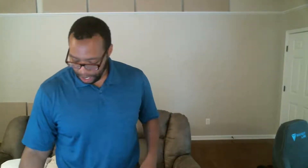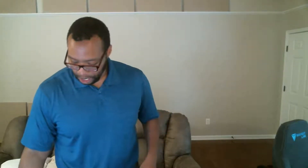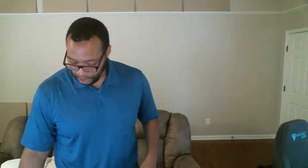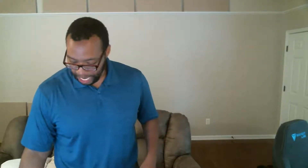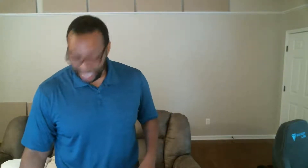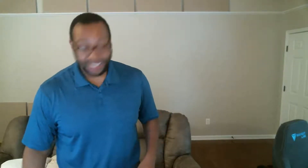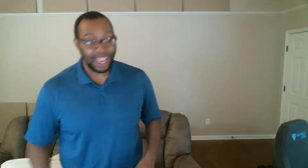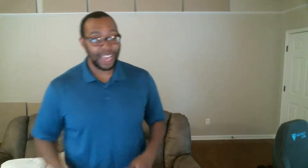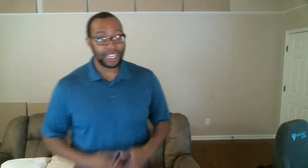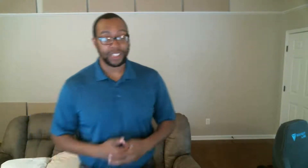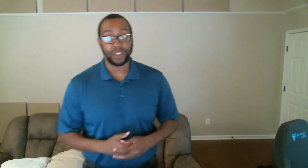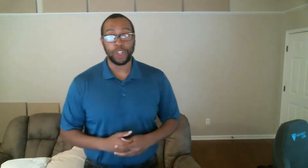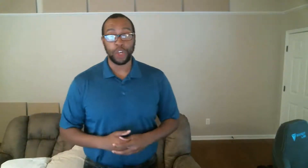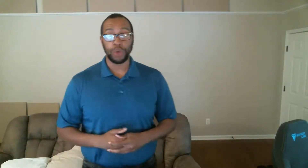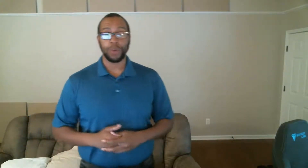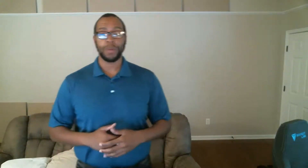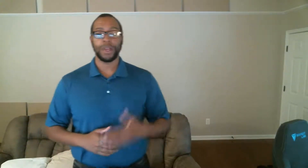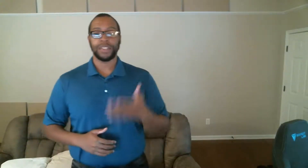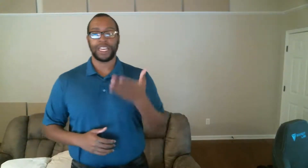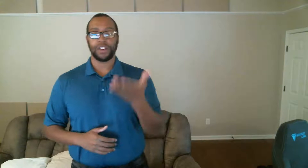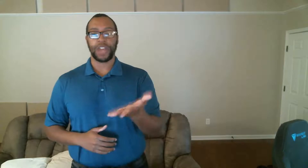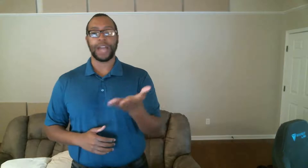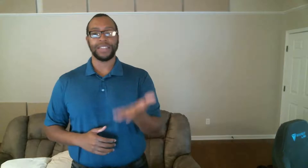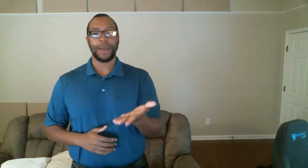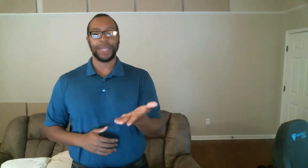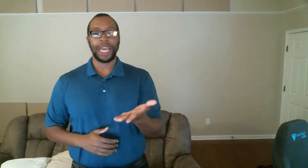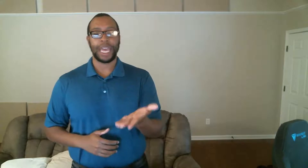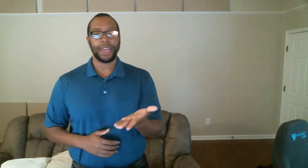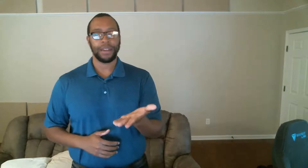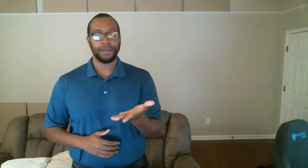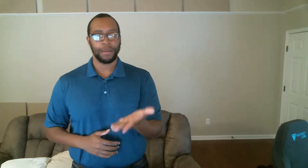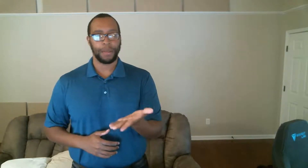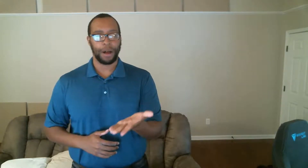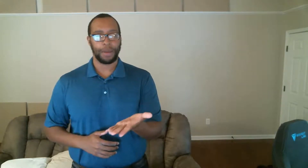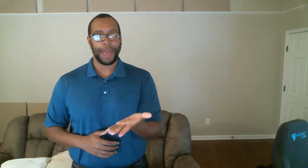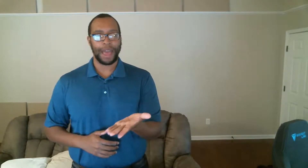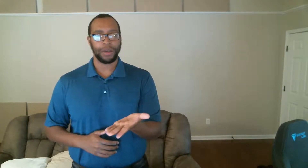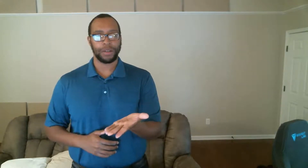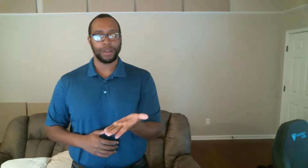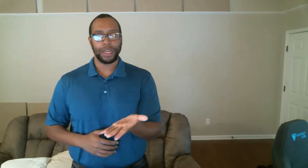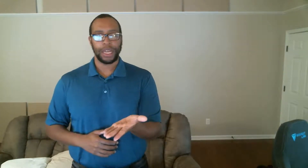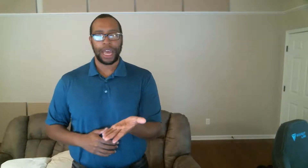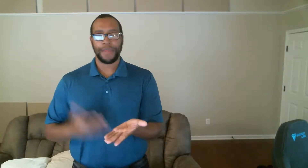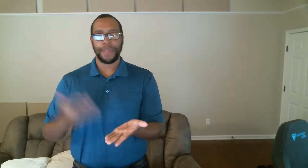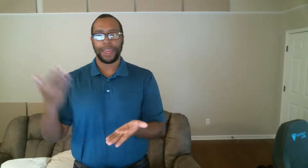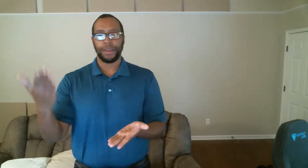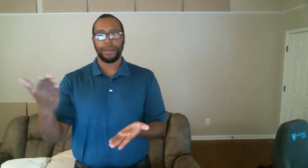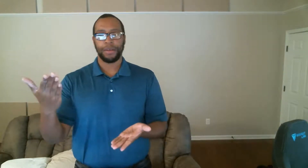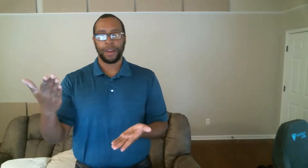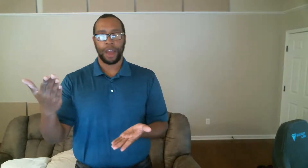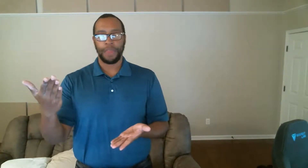Your next sign is new. Take your non-dominant hand, palm out, and then your other